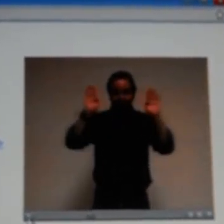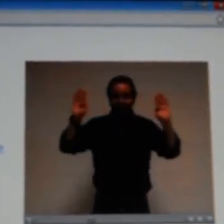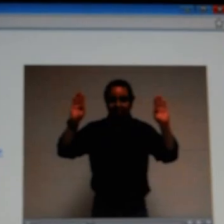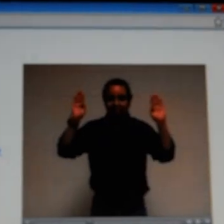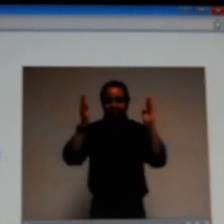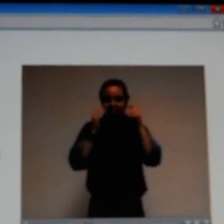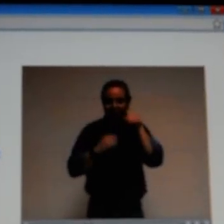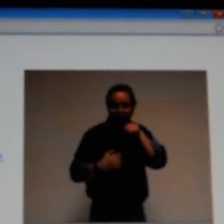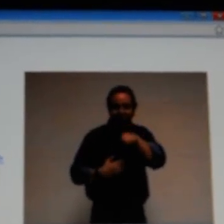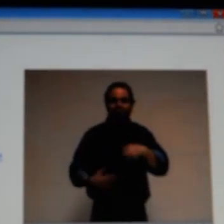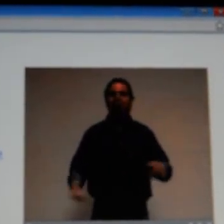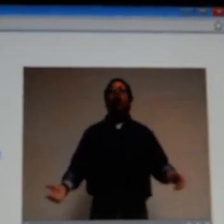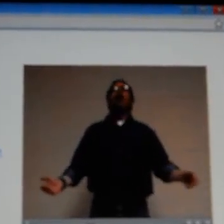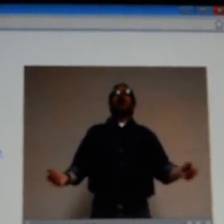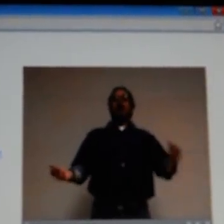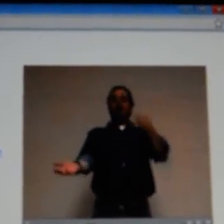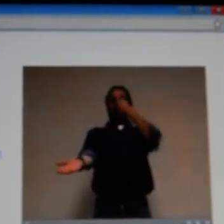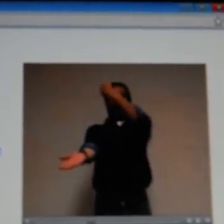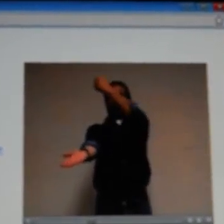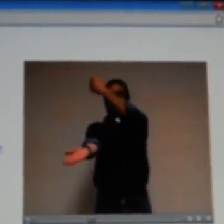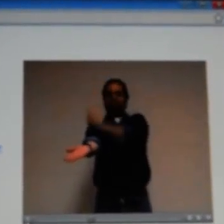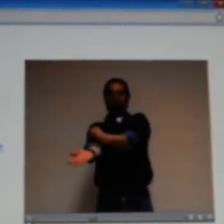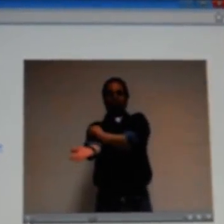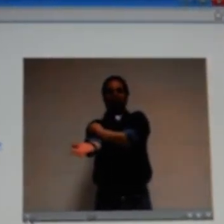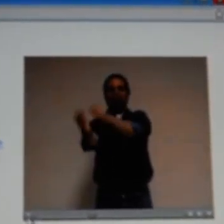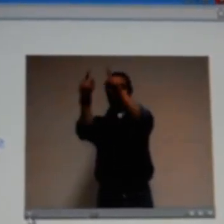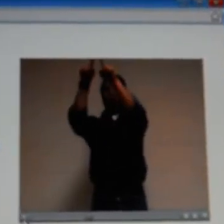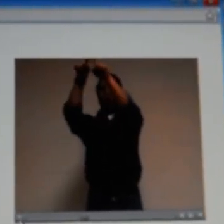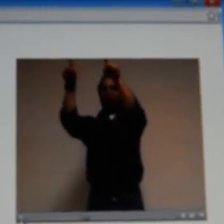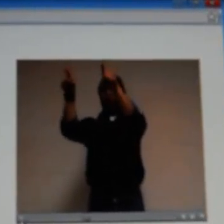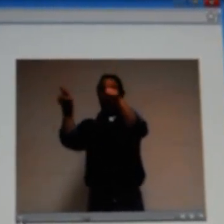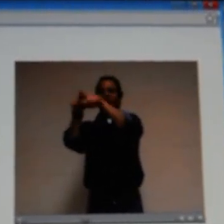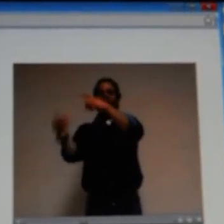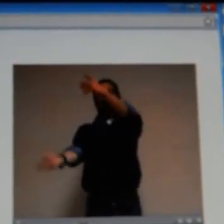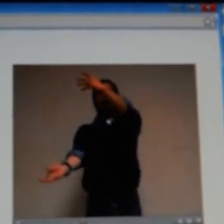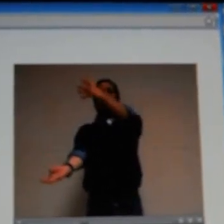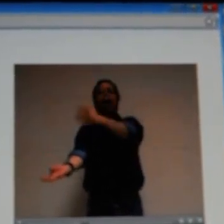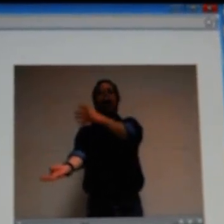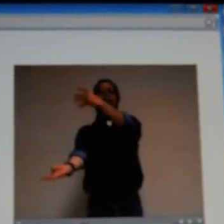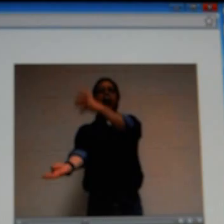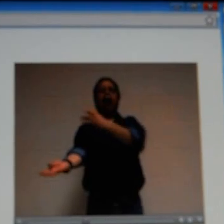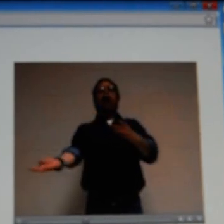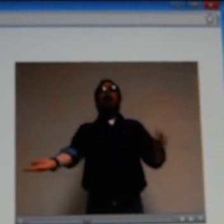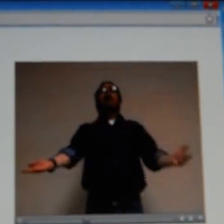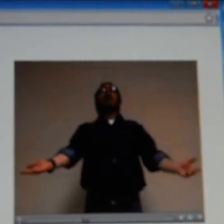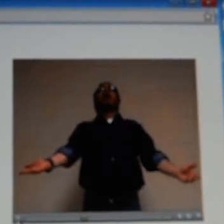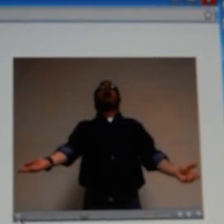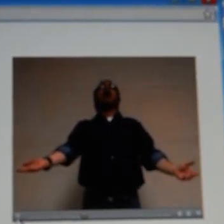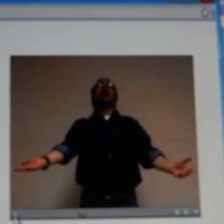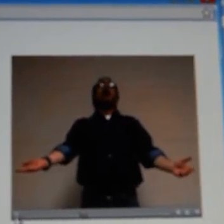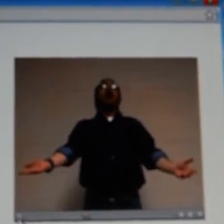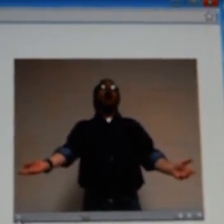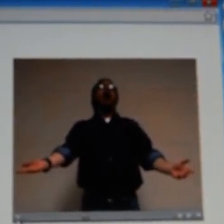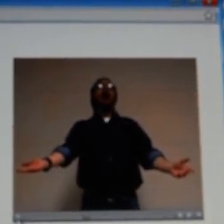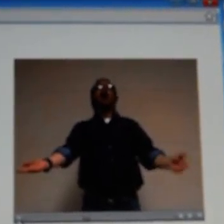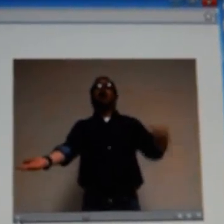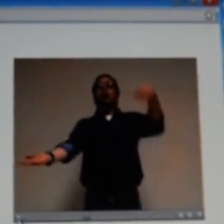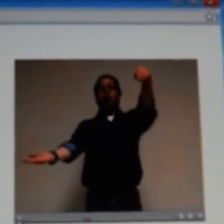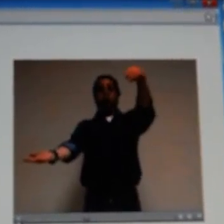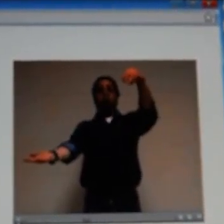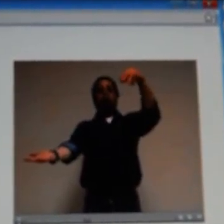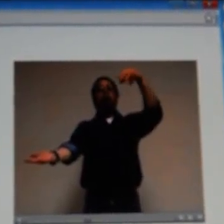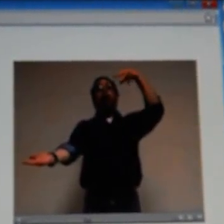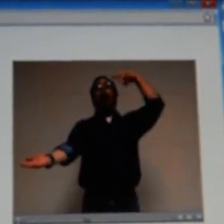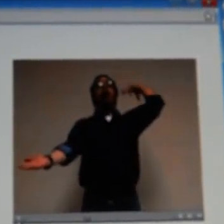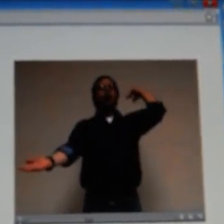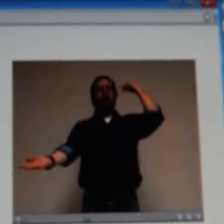He's rushed to the hospital and laying on the table of the surgery room. And an IV is hooked